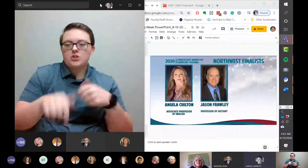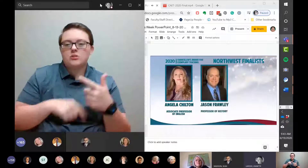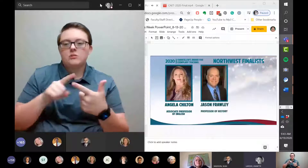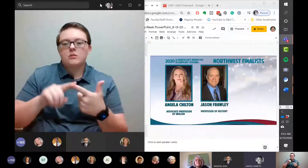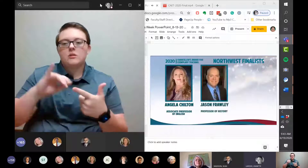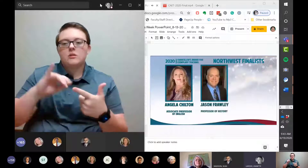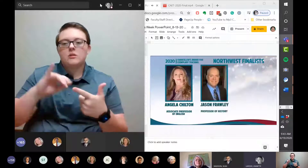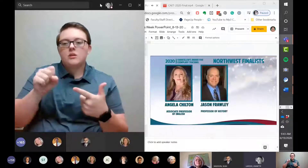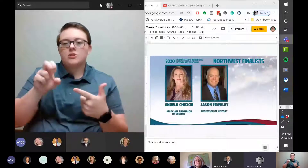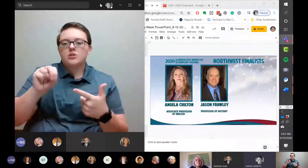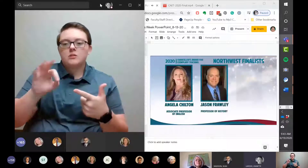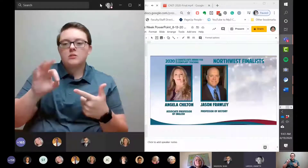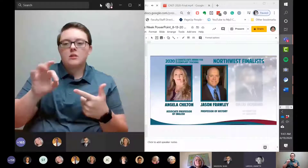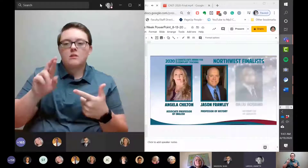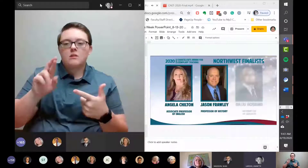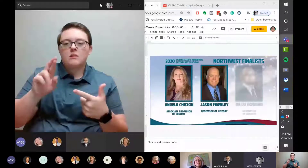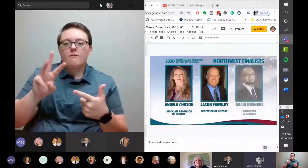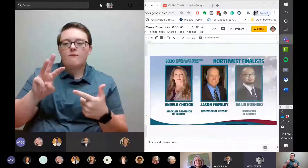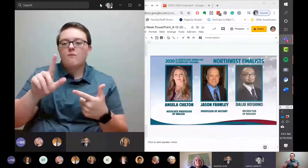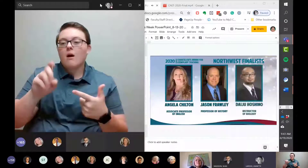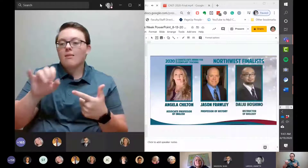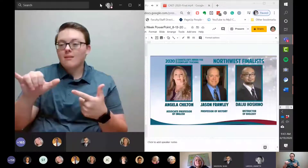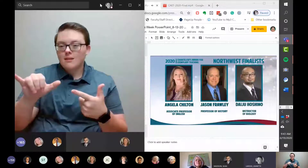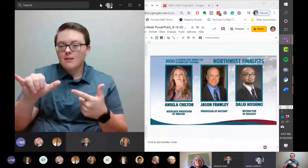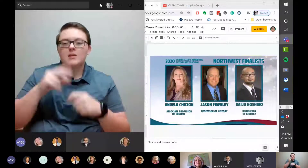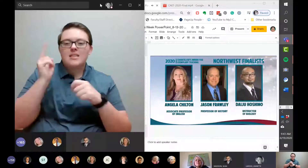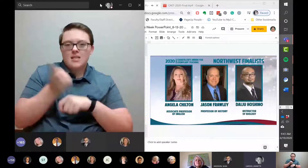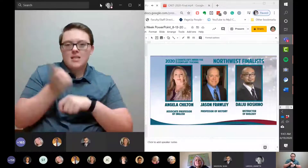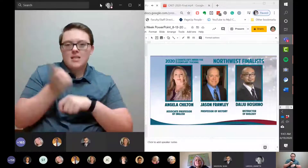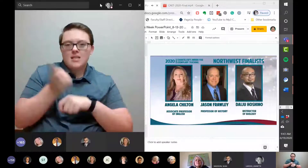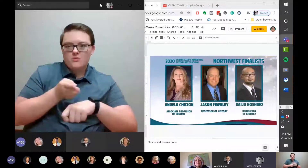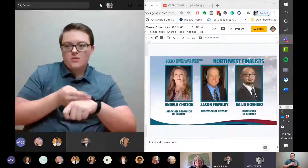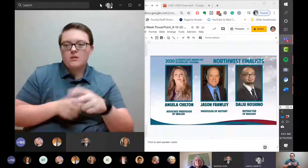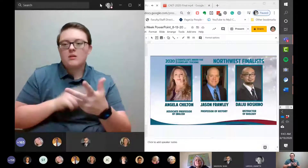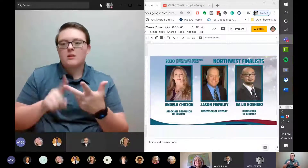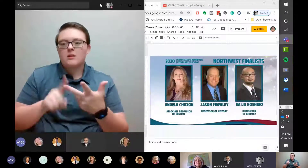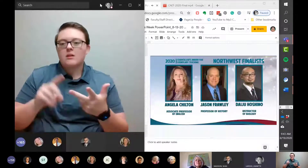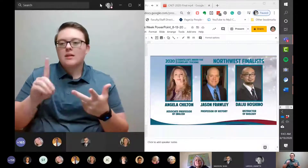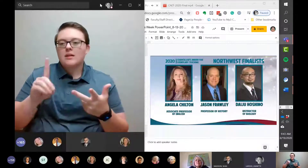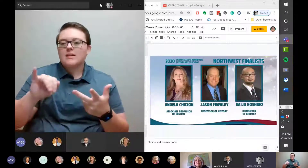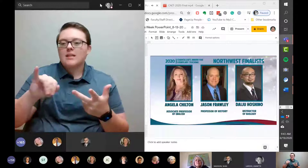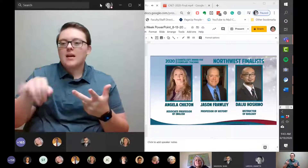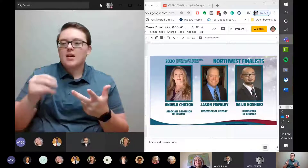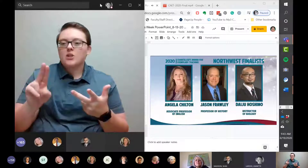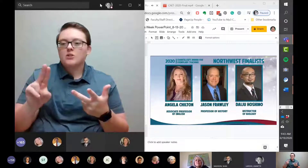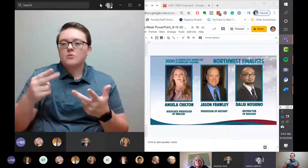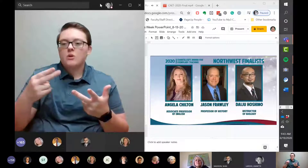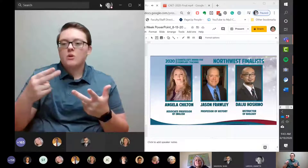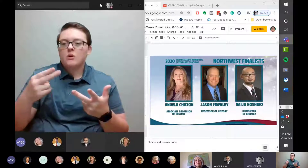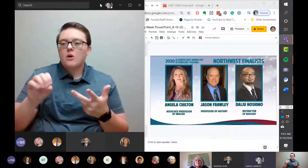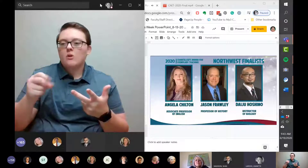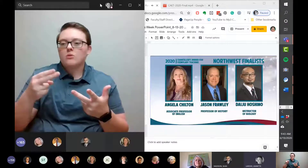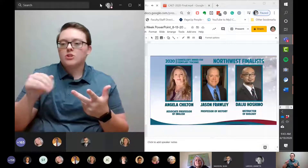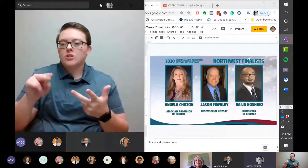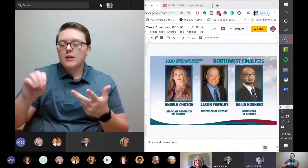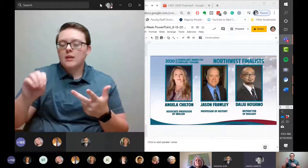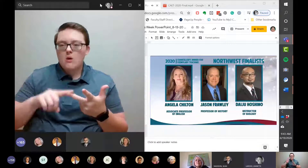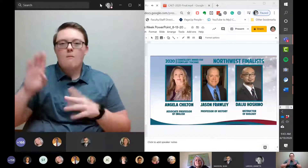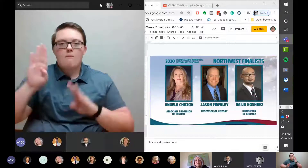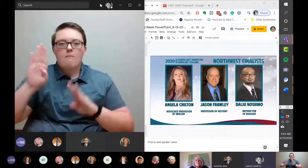Frawley, Professor of History, and Mr. Daiju Hoshino, Instructor of Biology.